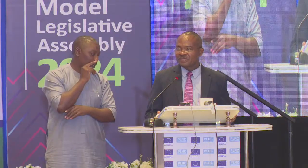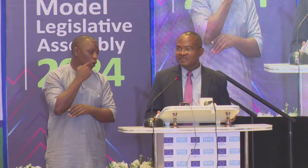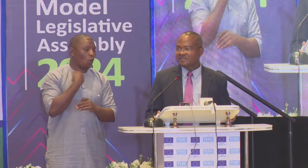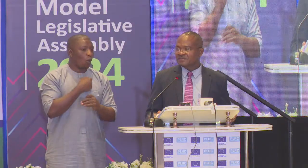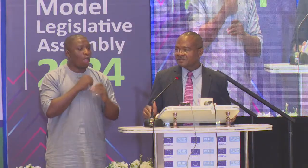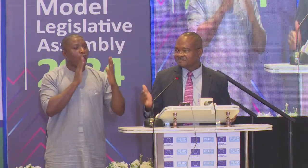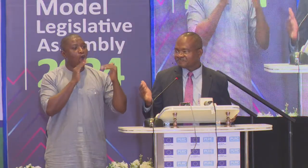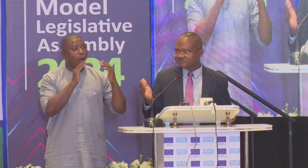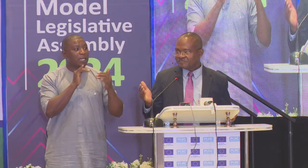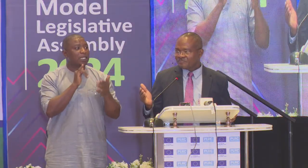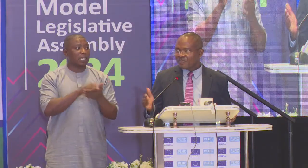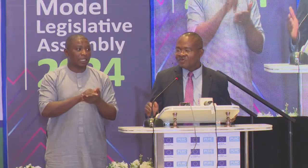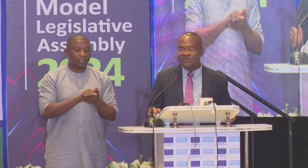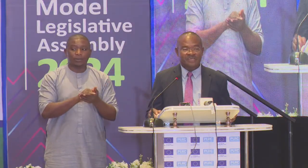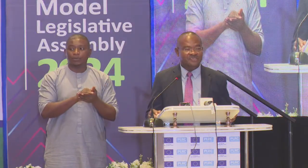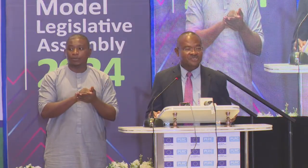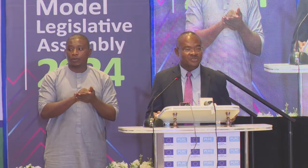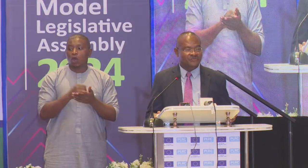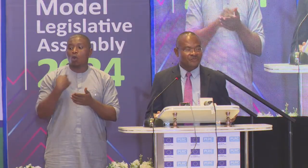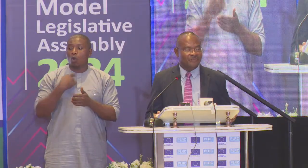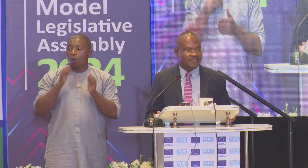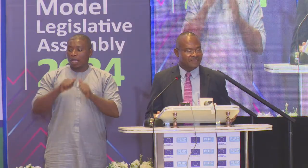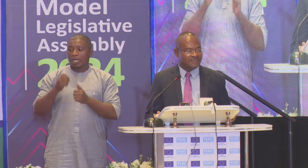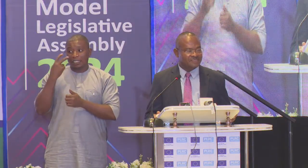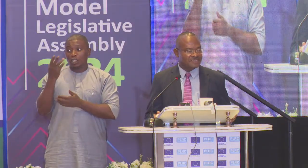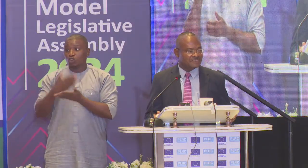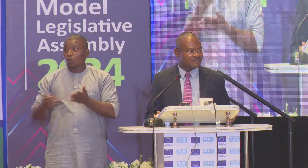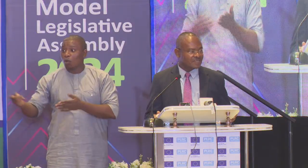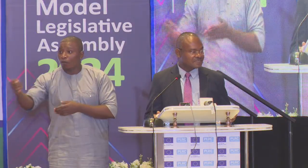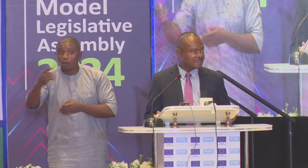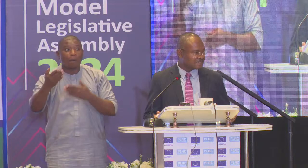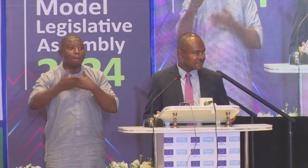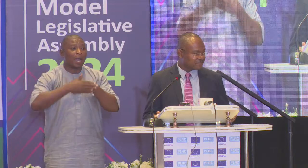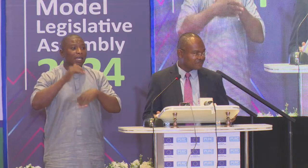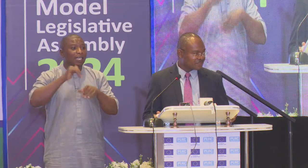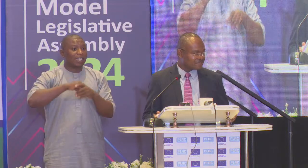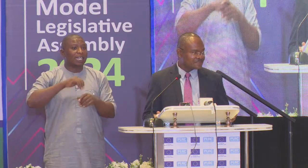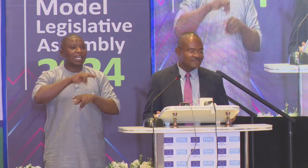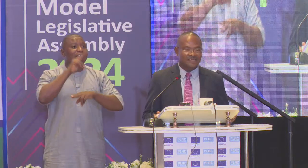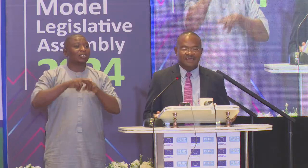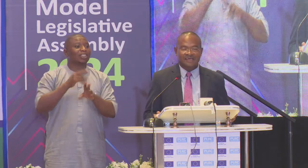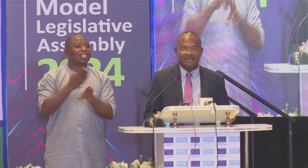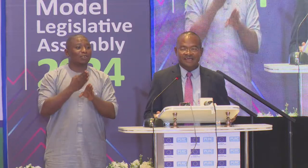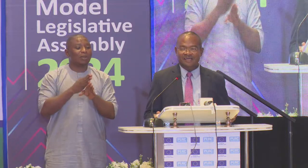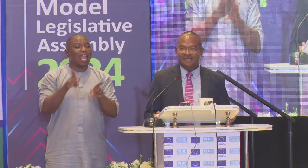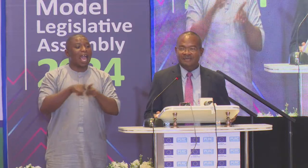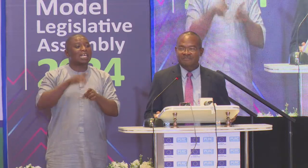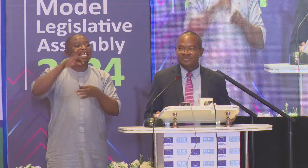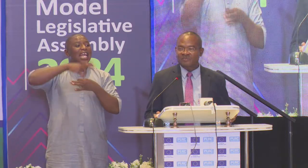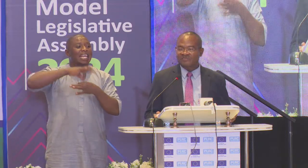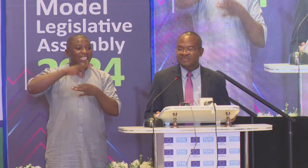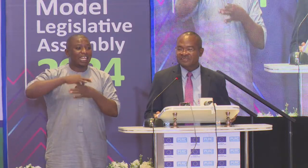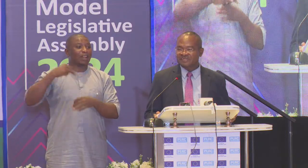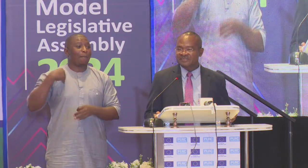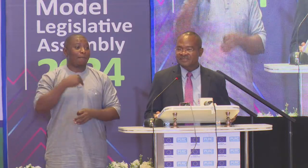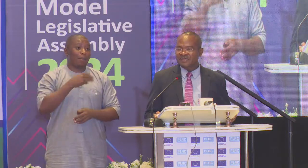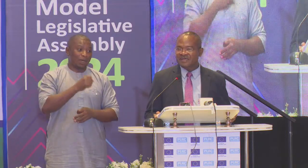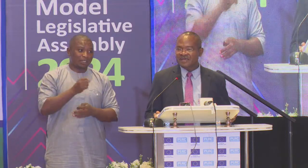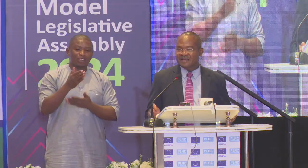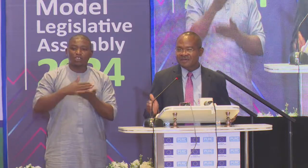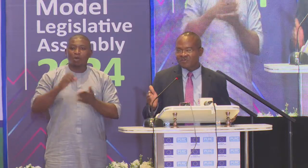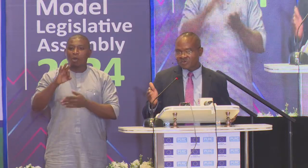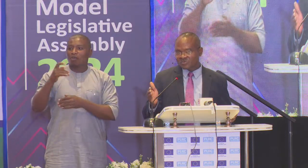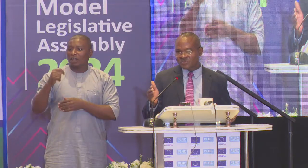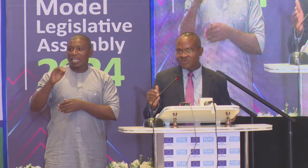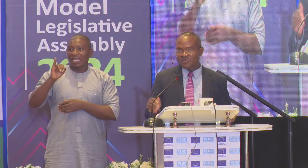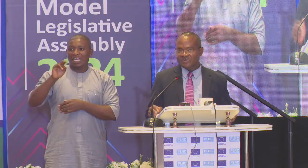that we can see some of you back in the National Assembly as elected members. Some of the interns, I